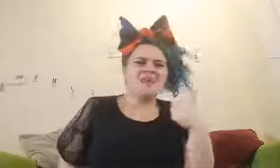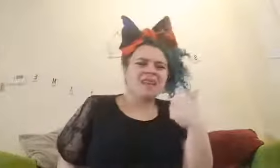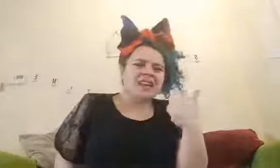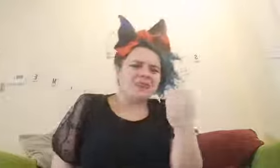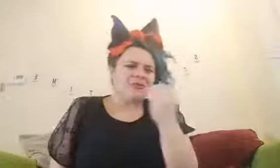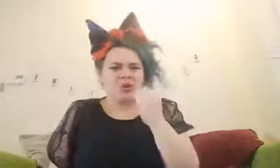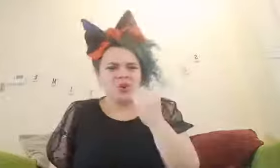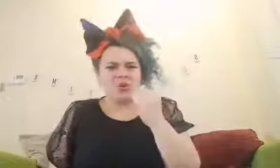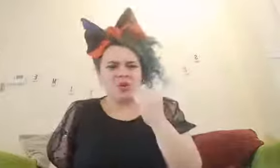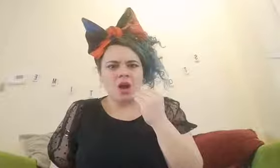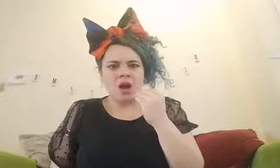lovely food.